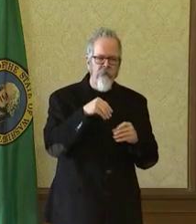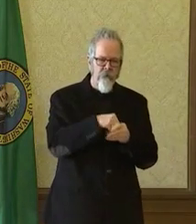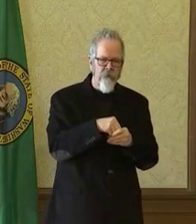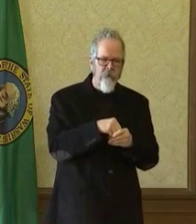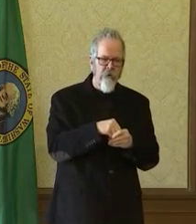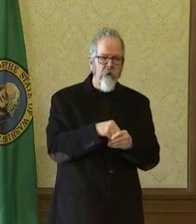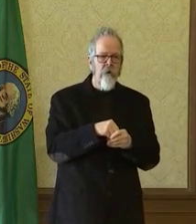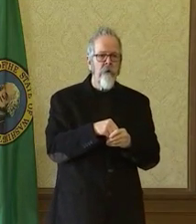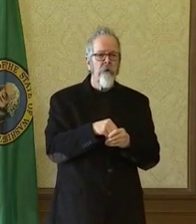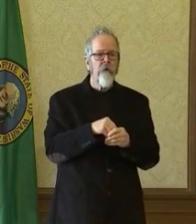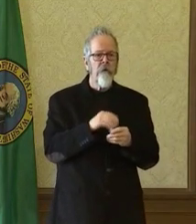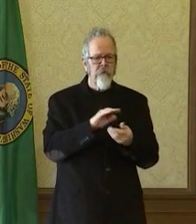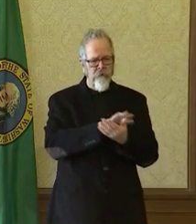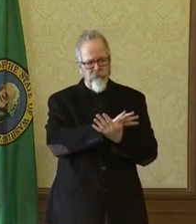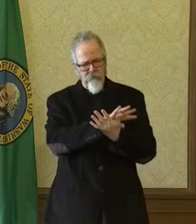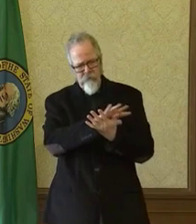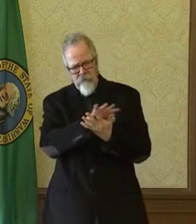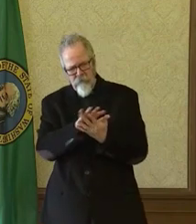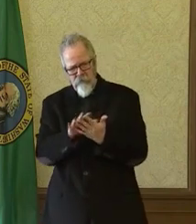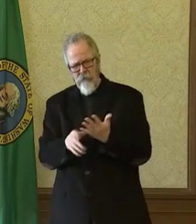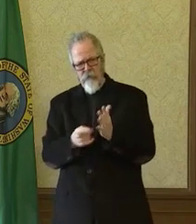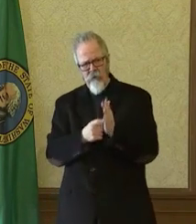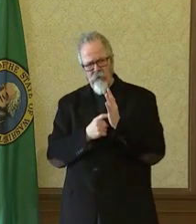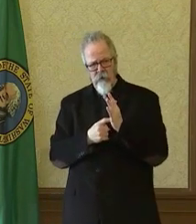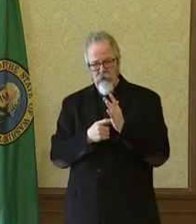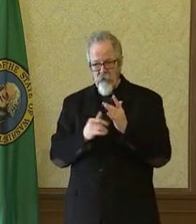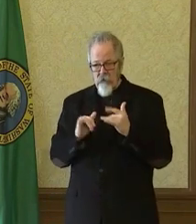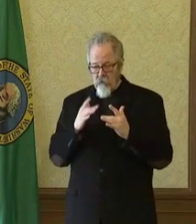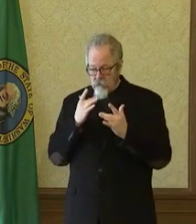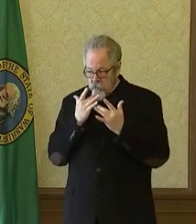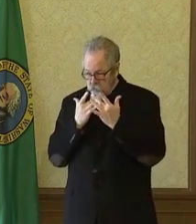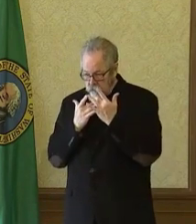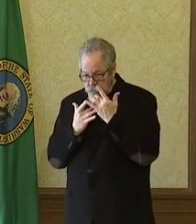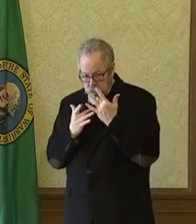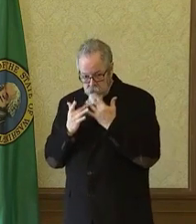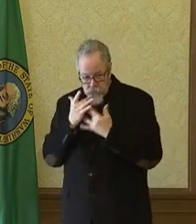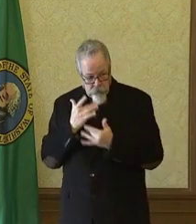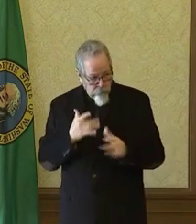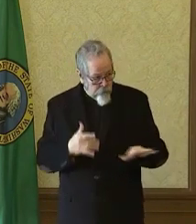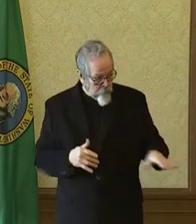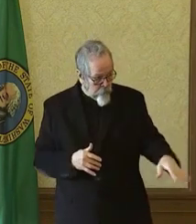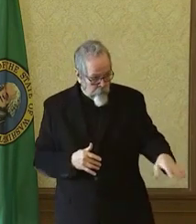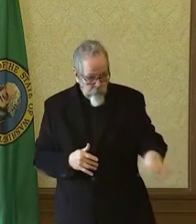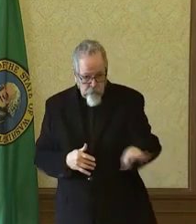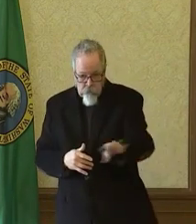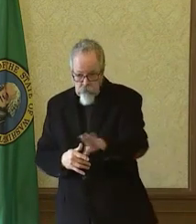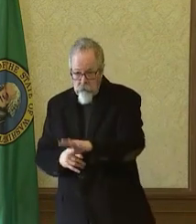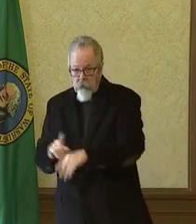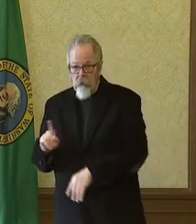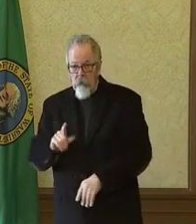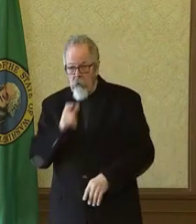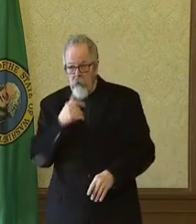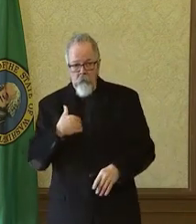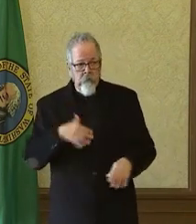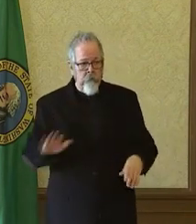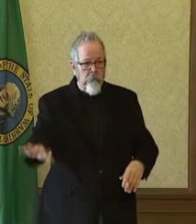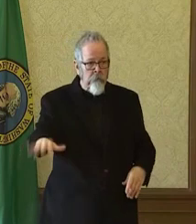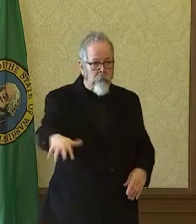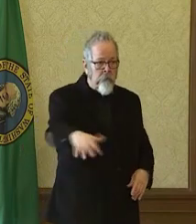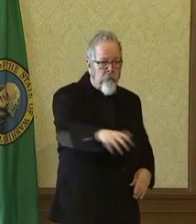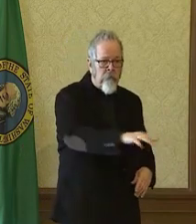them. I spoke this morning to a company that makes these